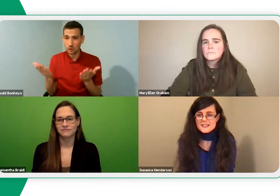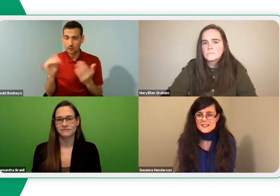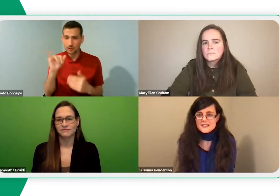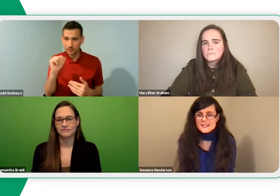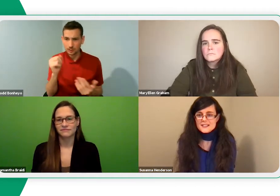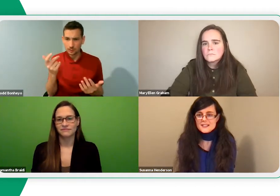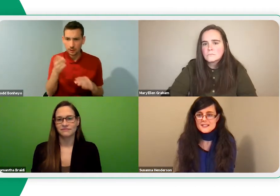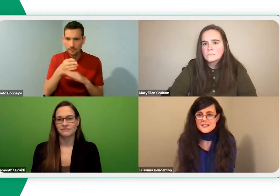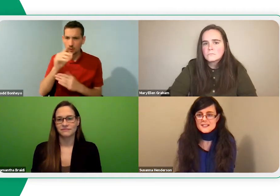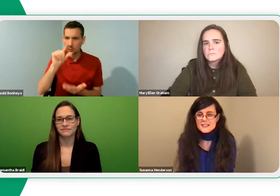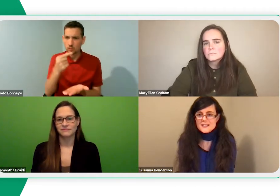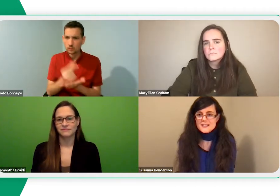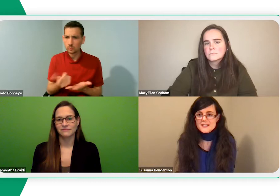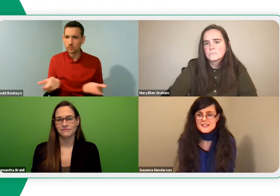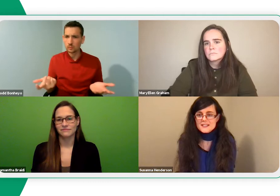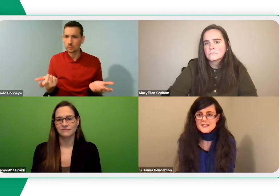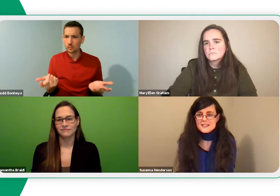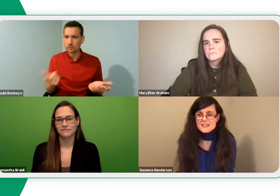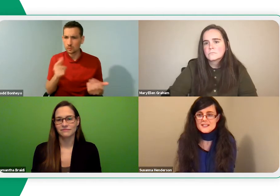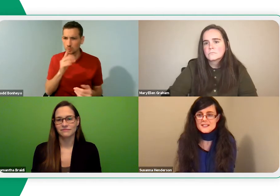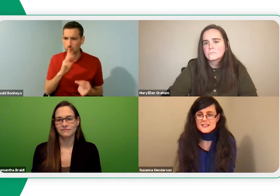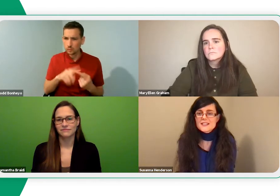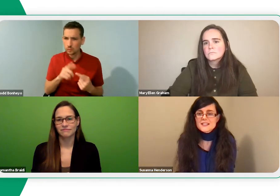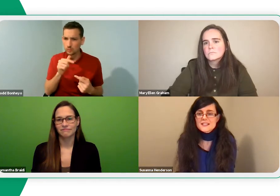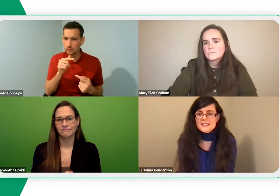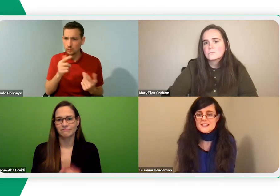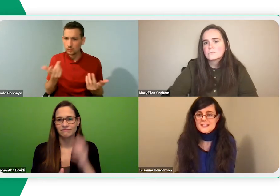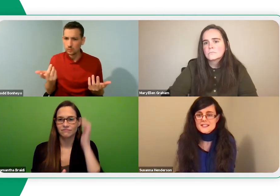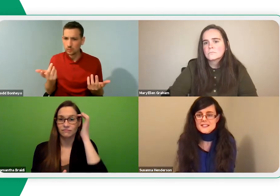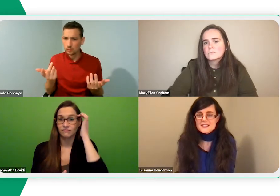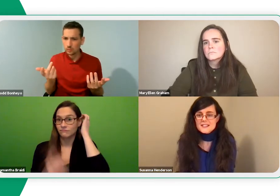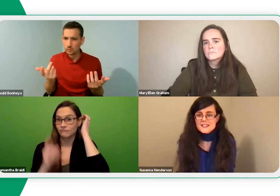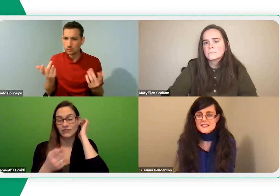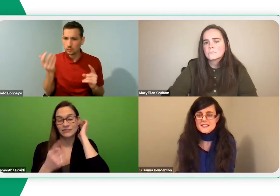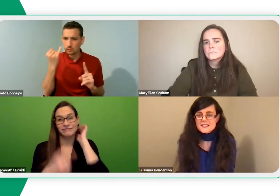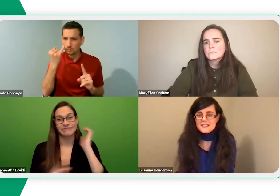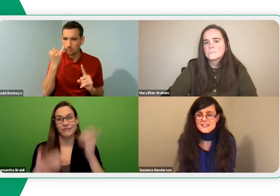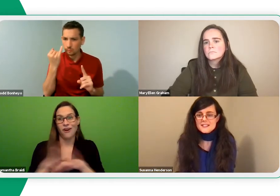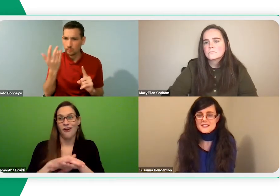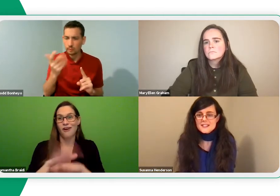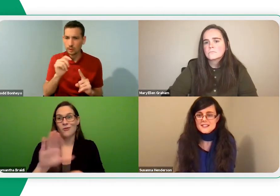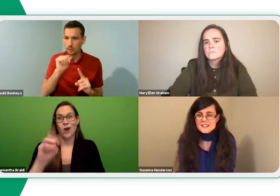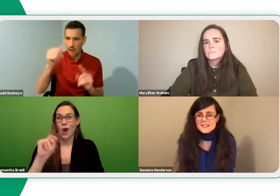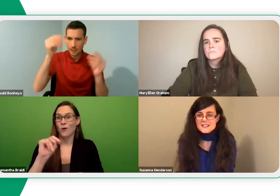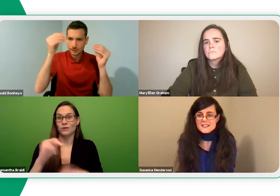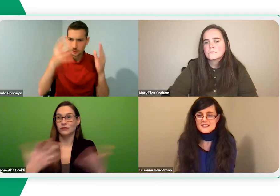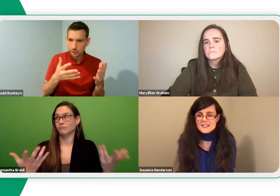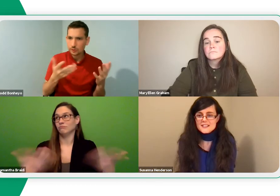that access coming from? And I think the issue here is what happens after graduation? Who are these students talking to?